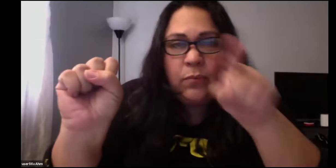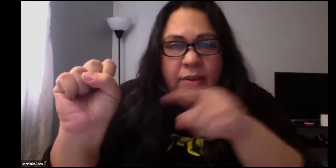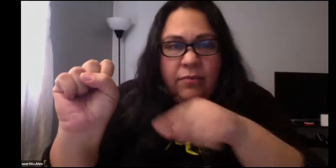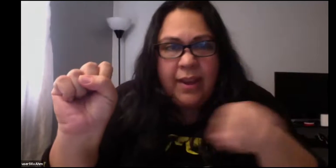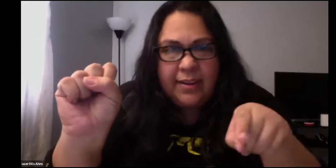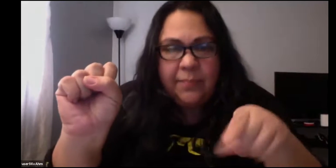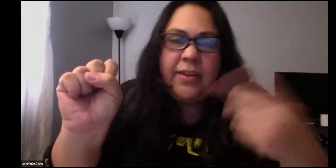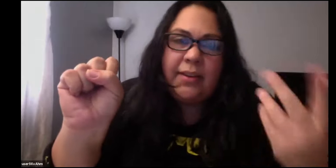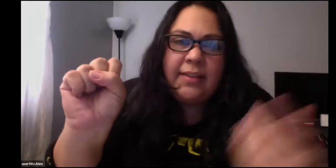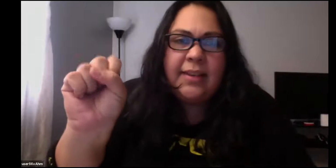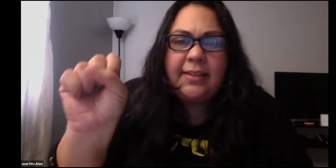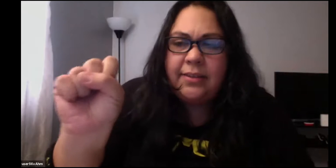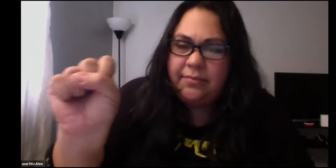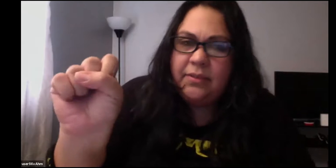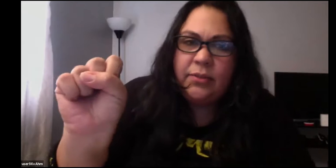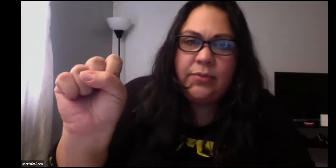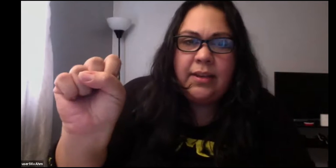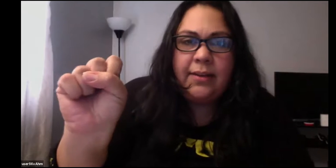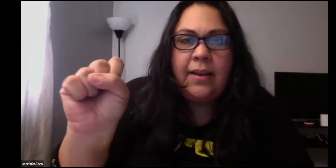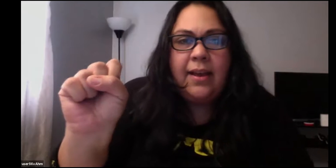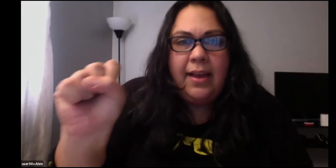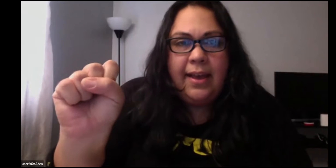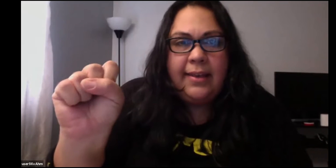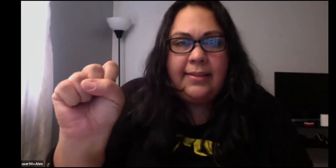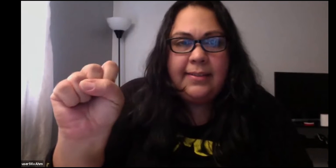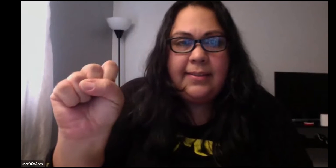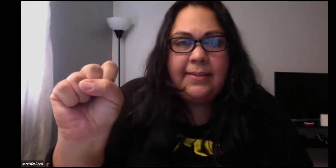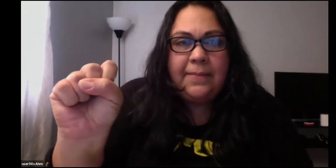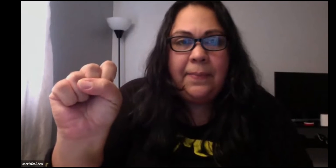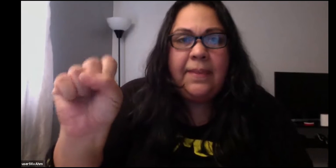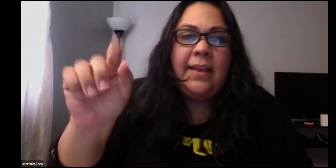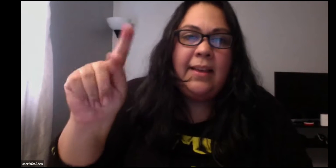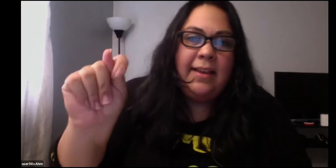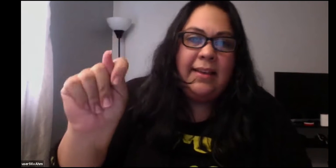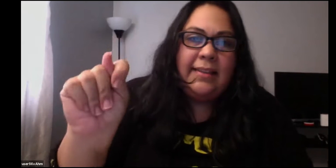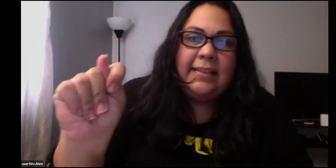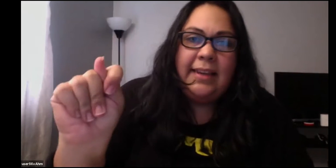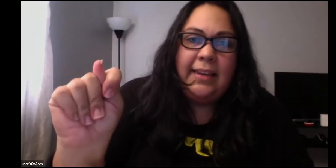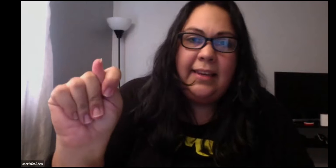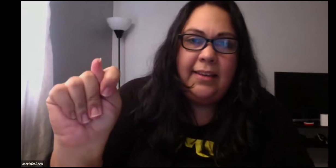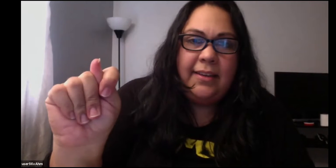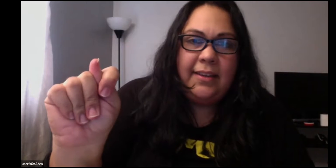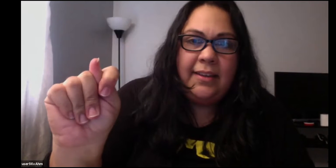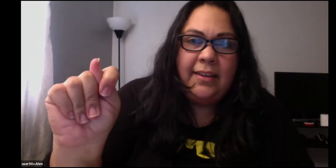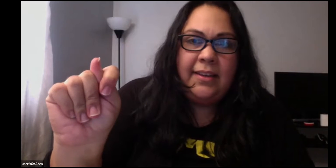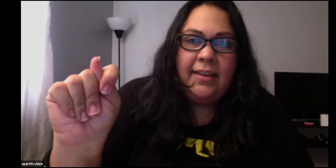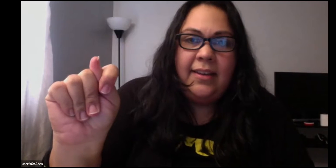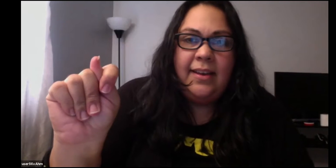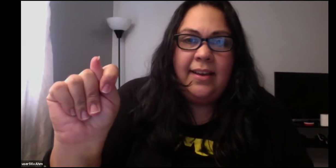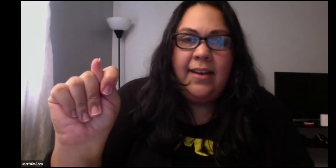write it, but it's easy to do the sign. S, T. You have